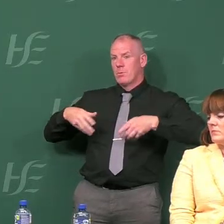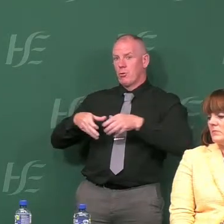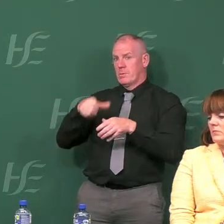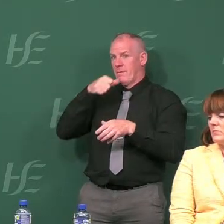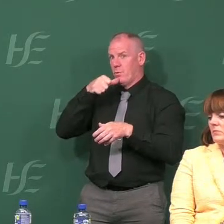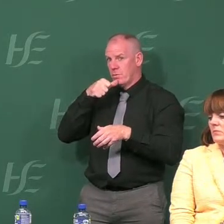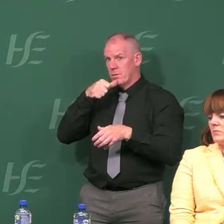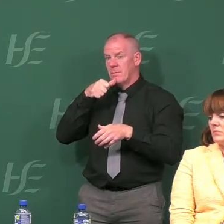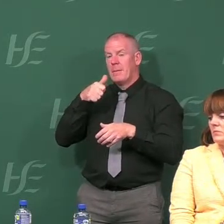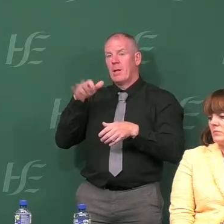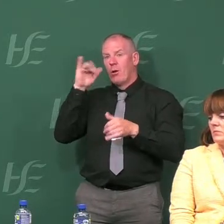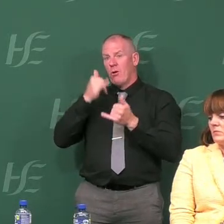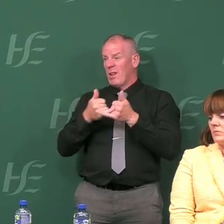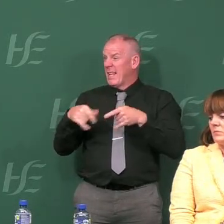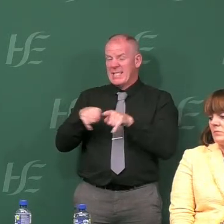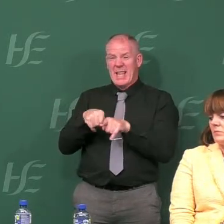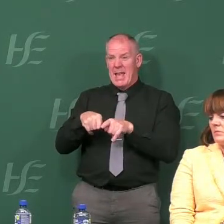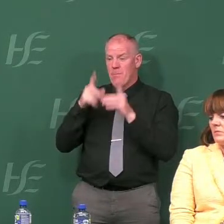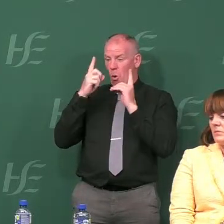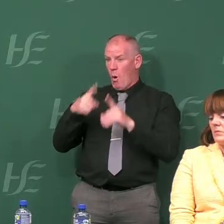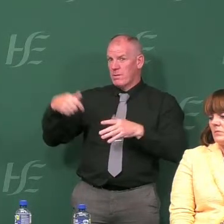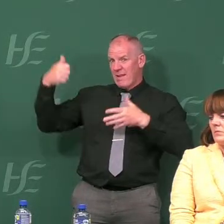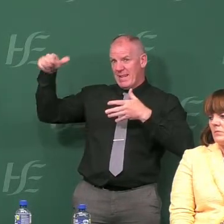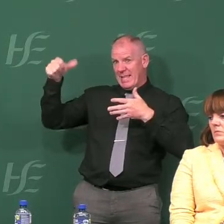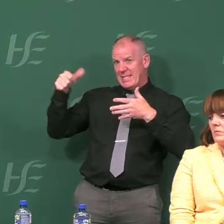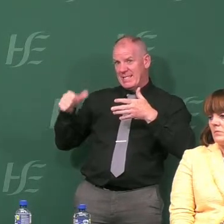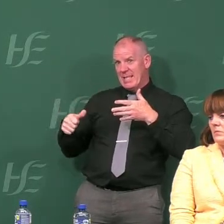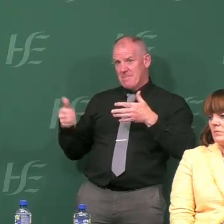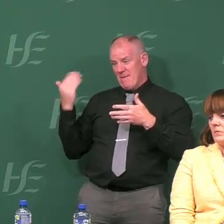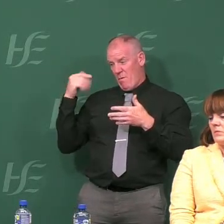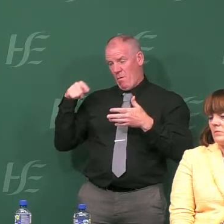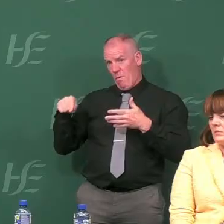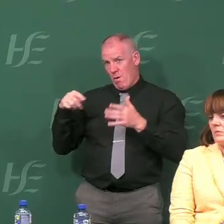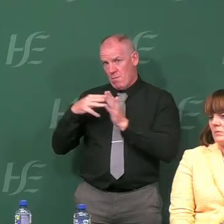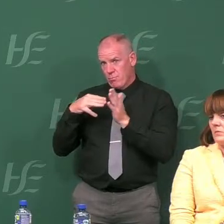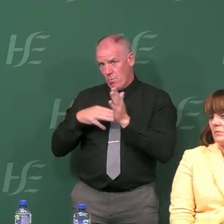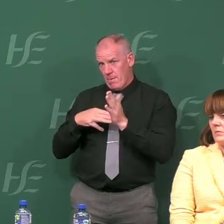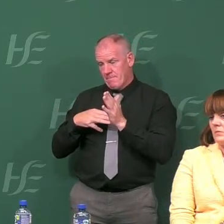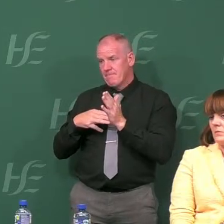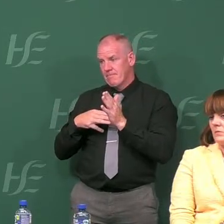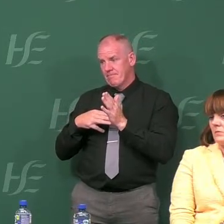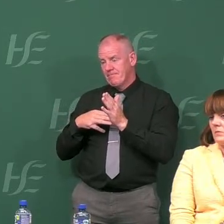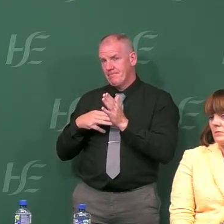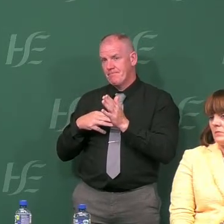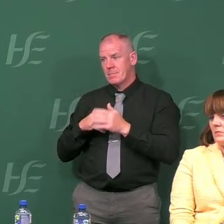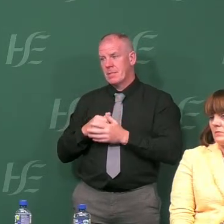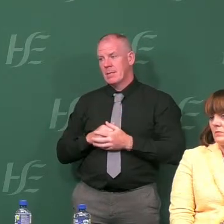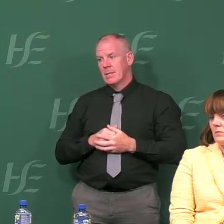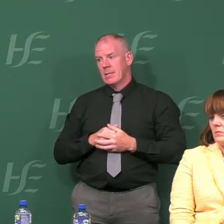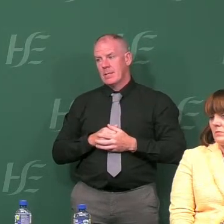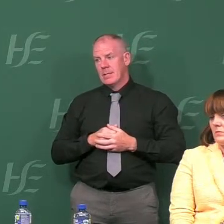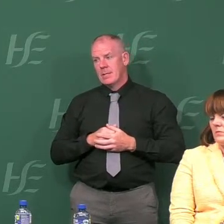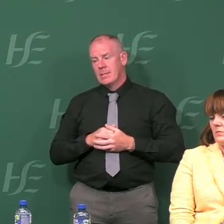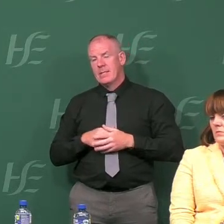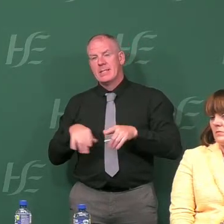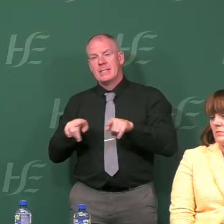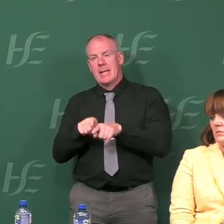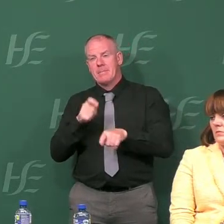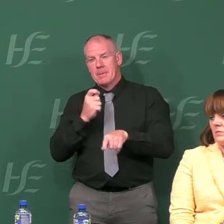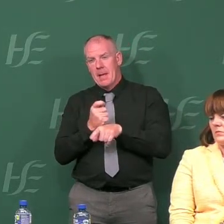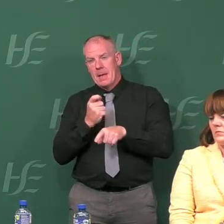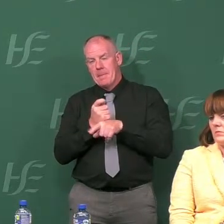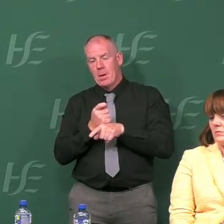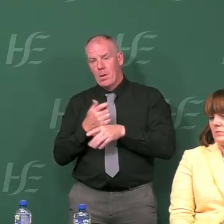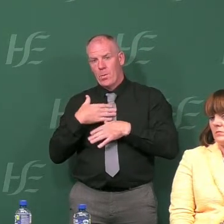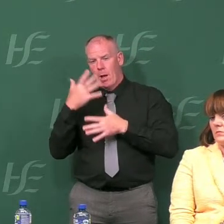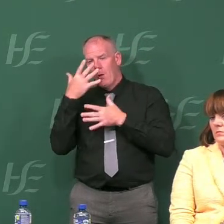probably most likely in a similar order as we went through the vaccination programme for COVID. Separate to that, we're